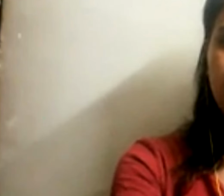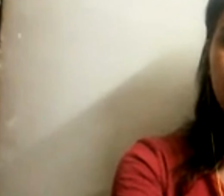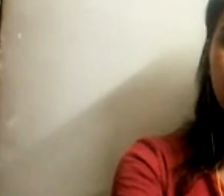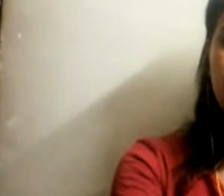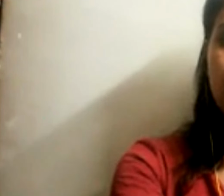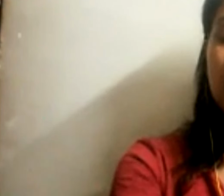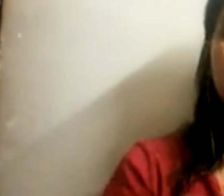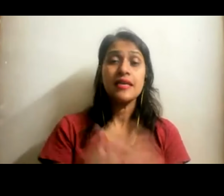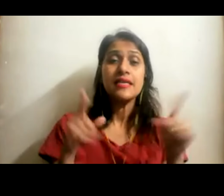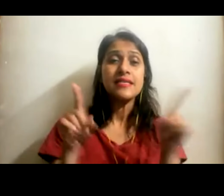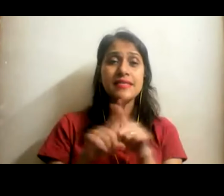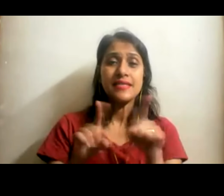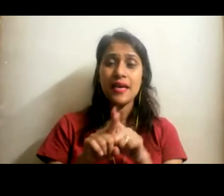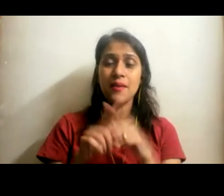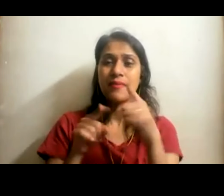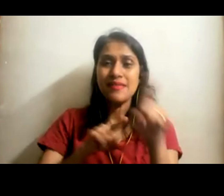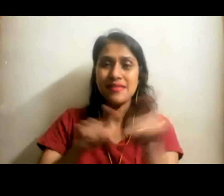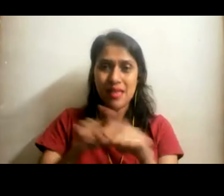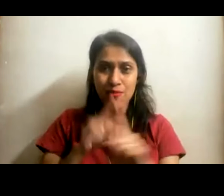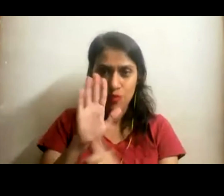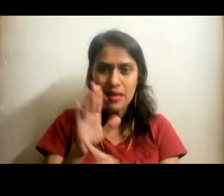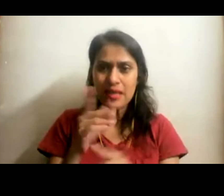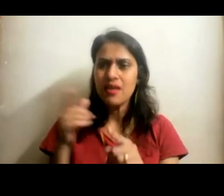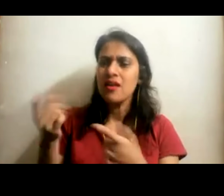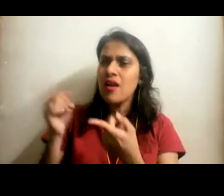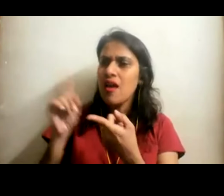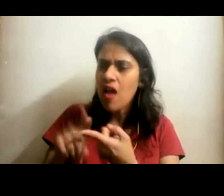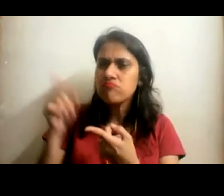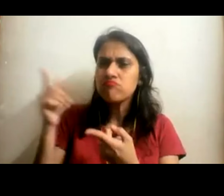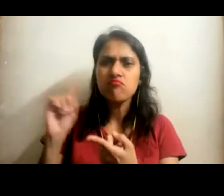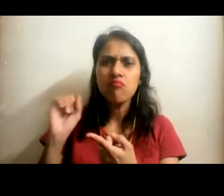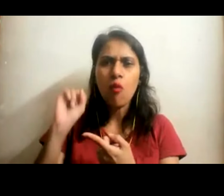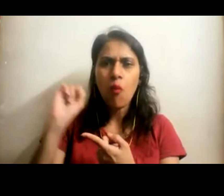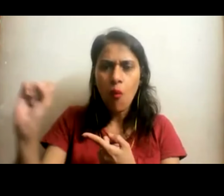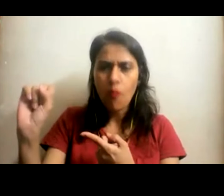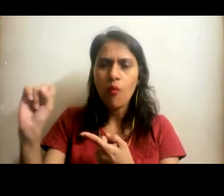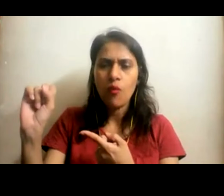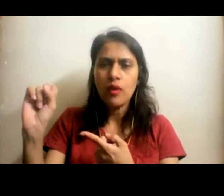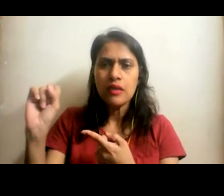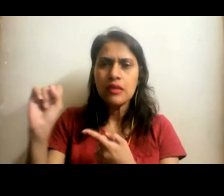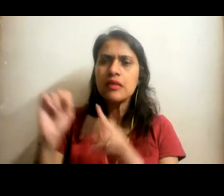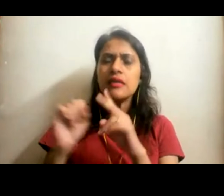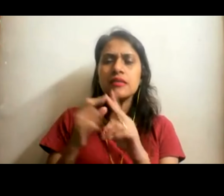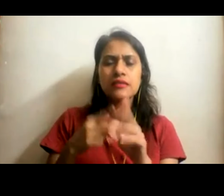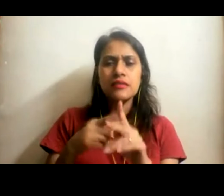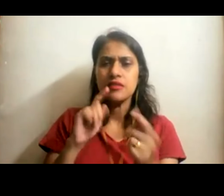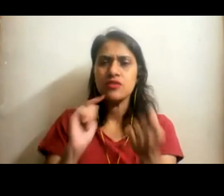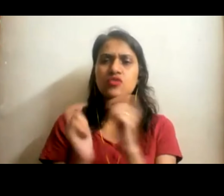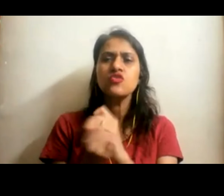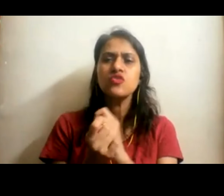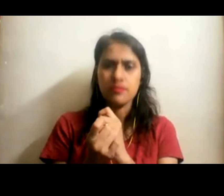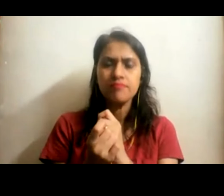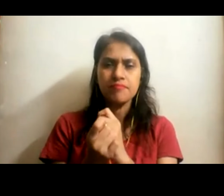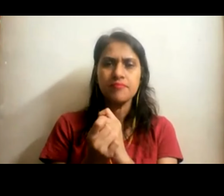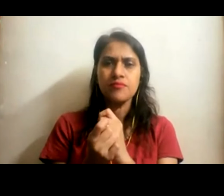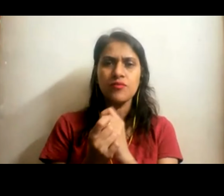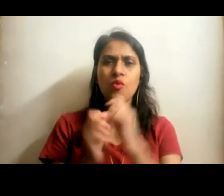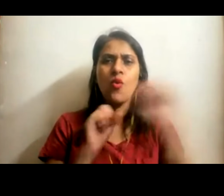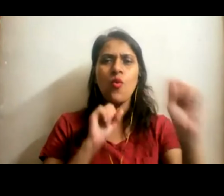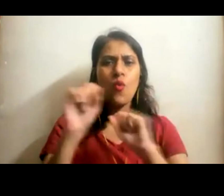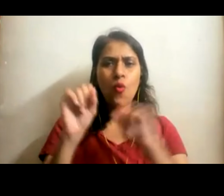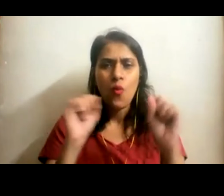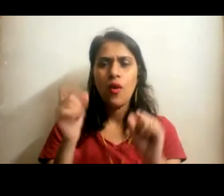sample and see how their circumstances or whatever conditions that have come about have changed whatever you're trying